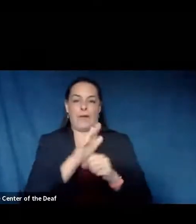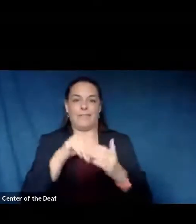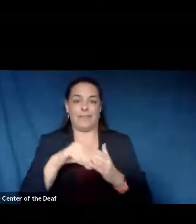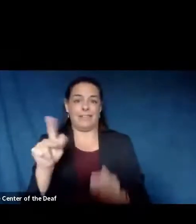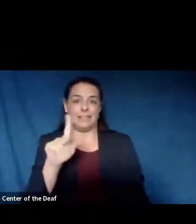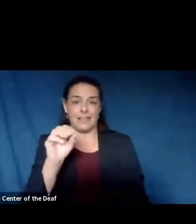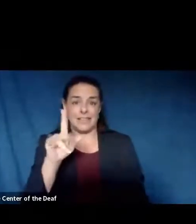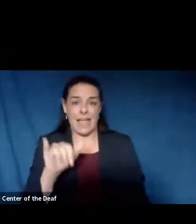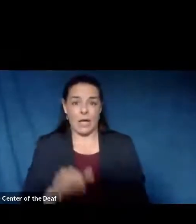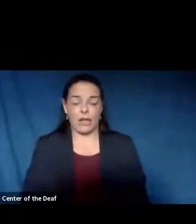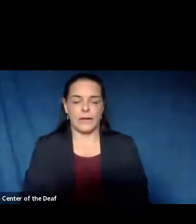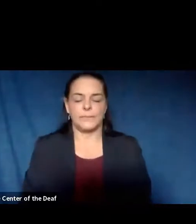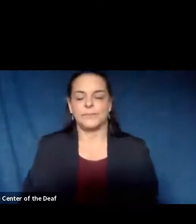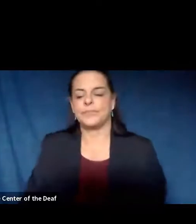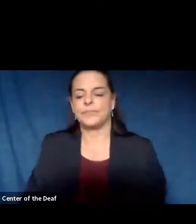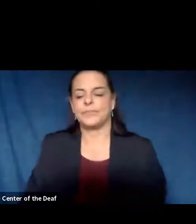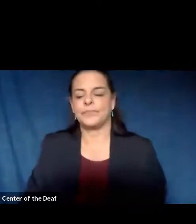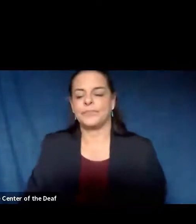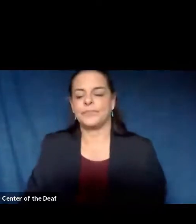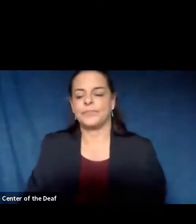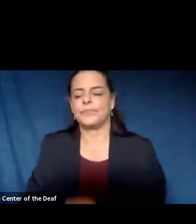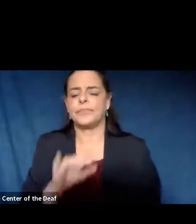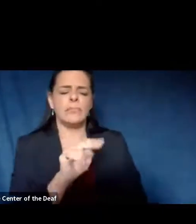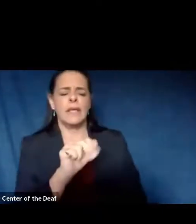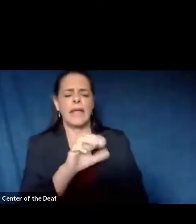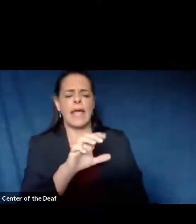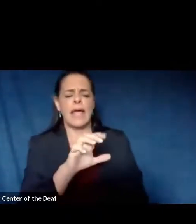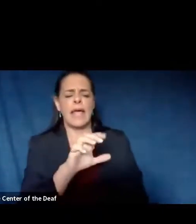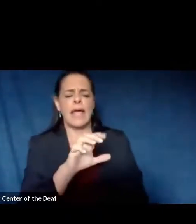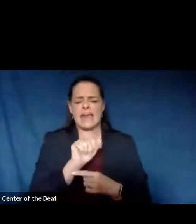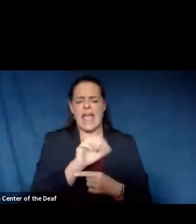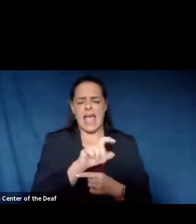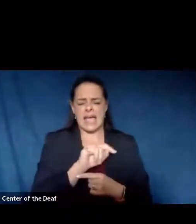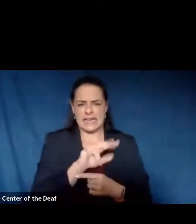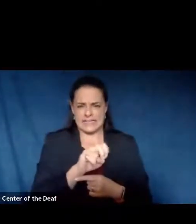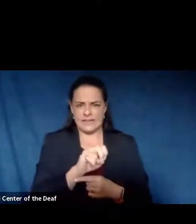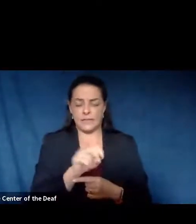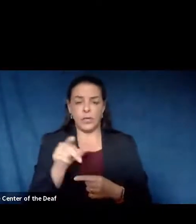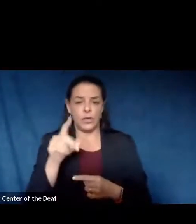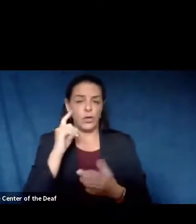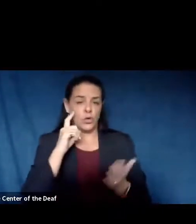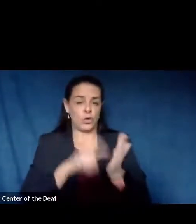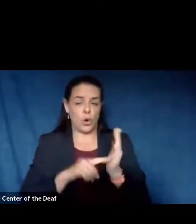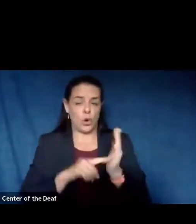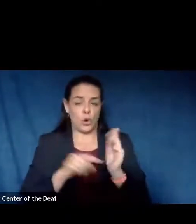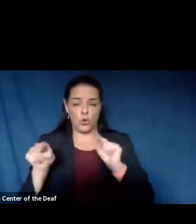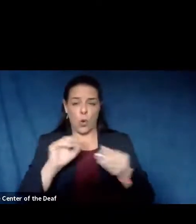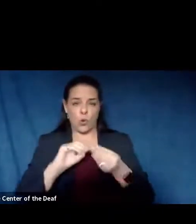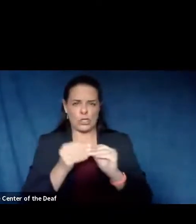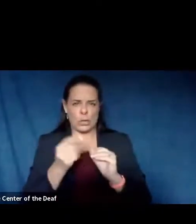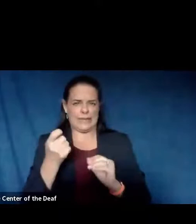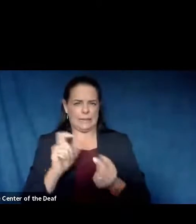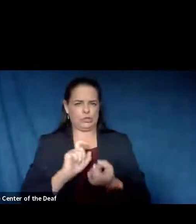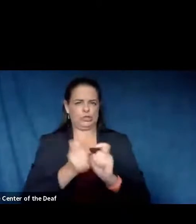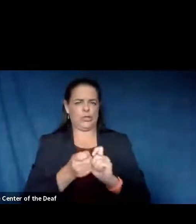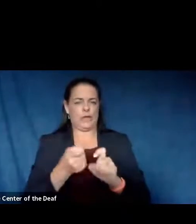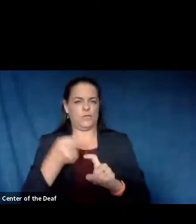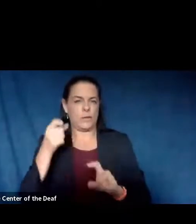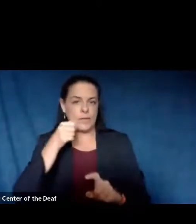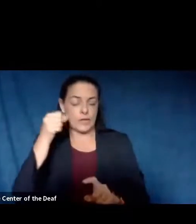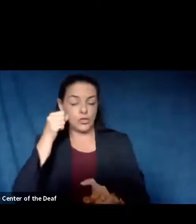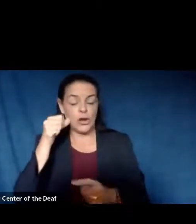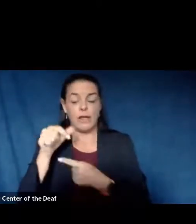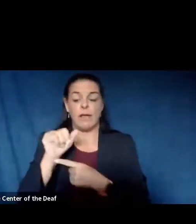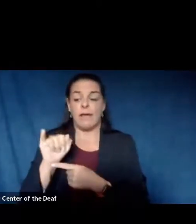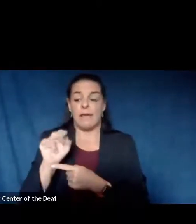Regarding the active and inactive counts, you'll notice that these numbers experienced a moderate shift from yesterday. The inactive